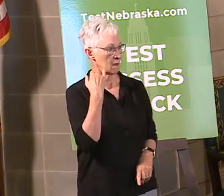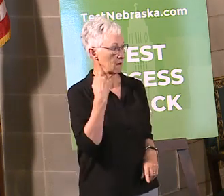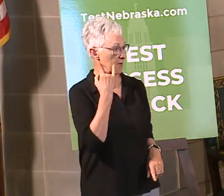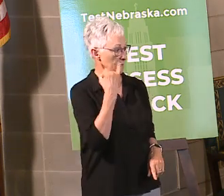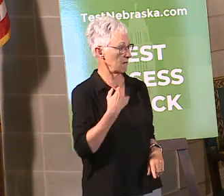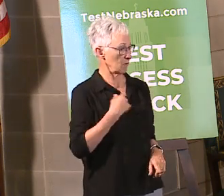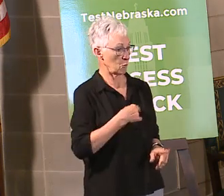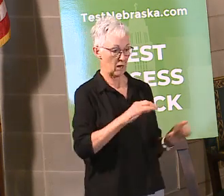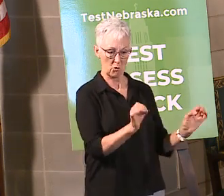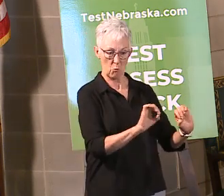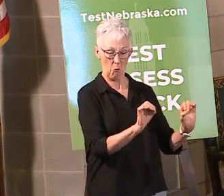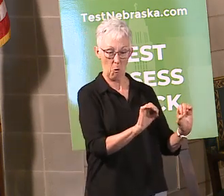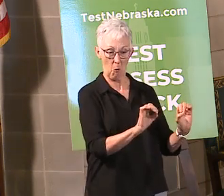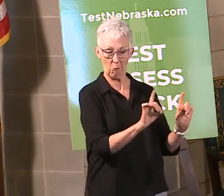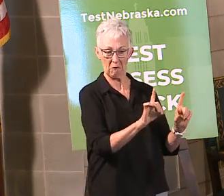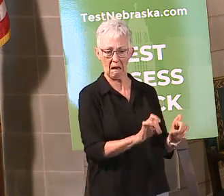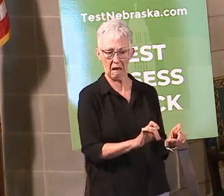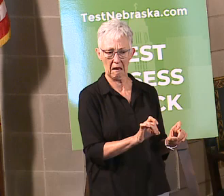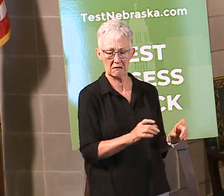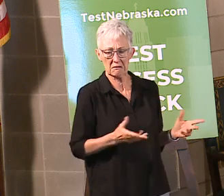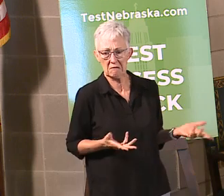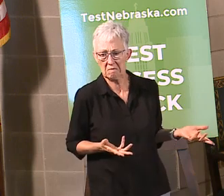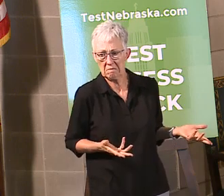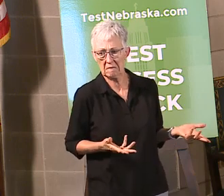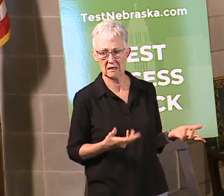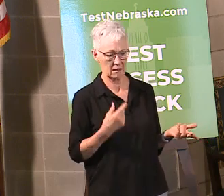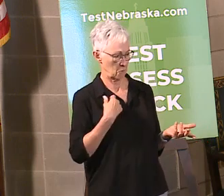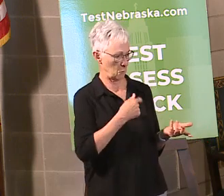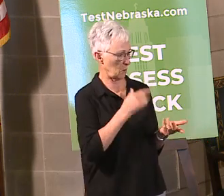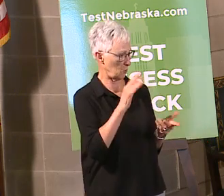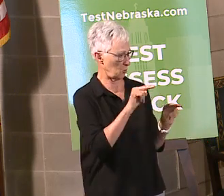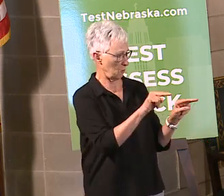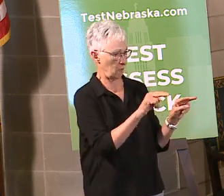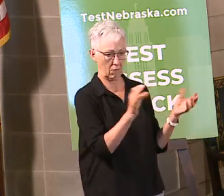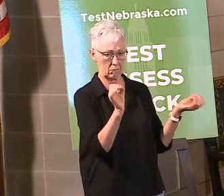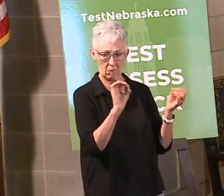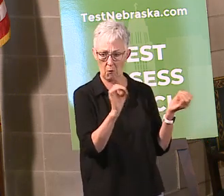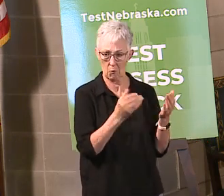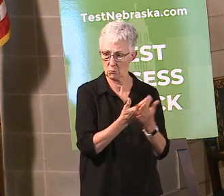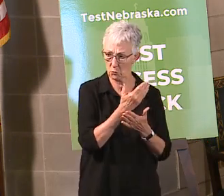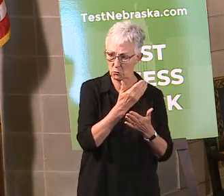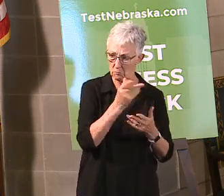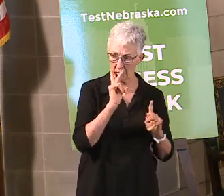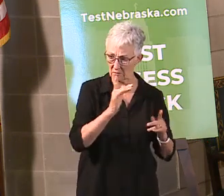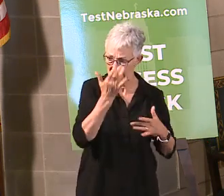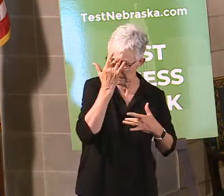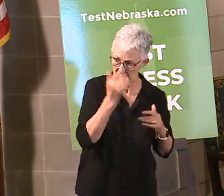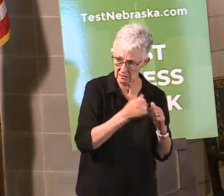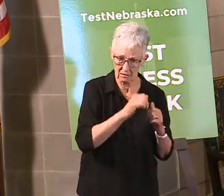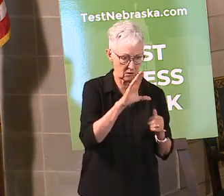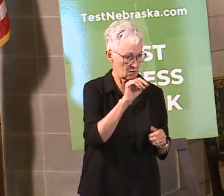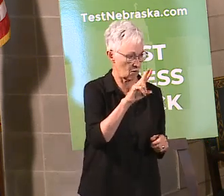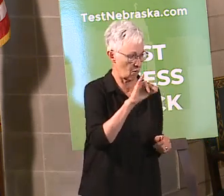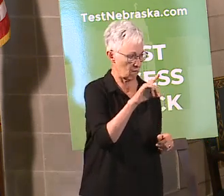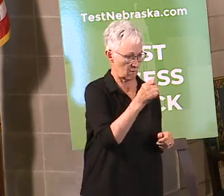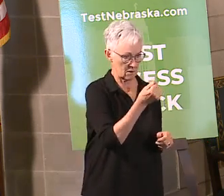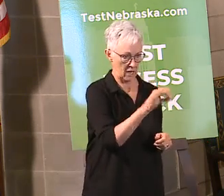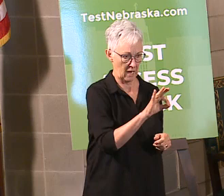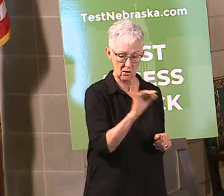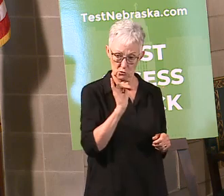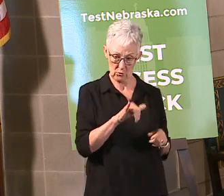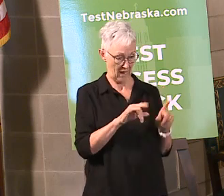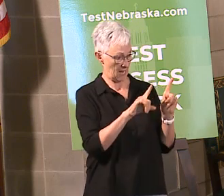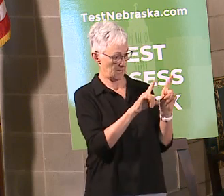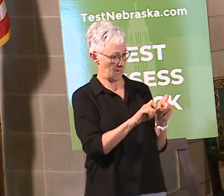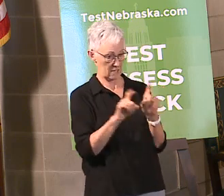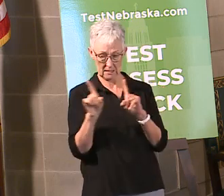you could get fewer cases. That's why looking at case data isn't such a good thing to be able to make these decisions with regard to loosening or